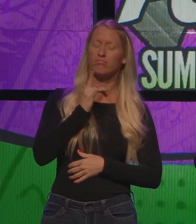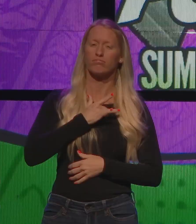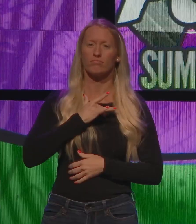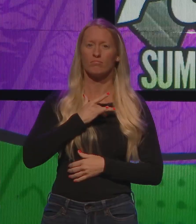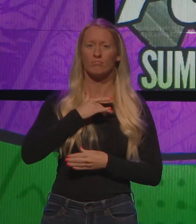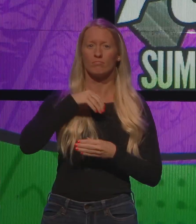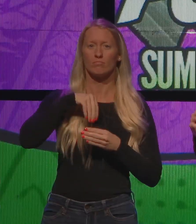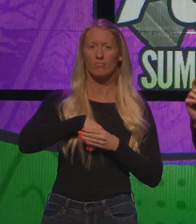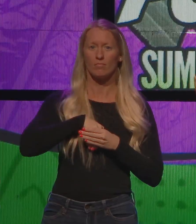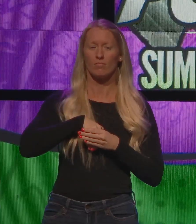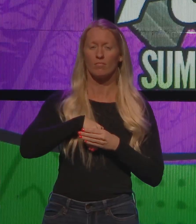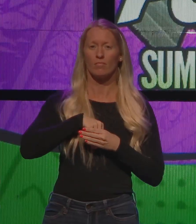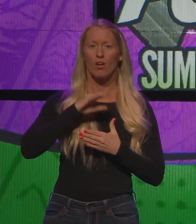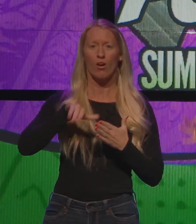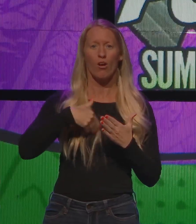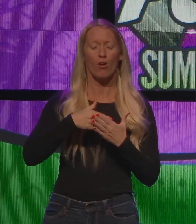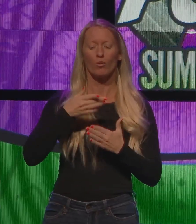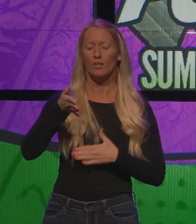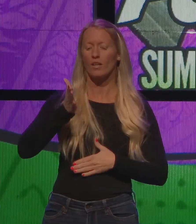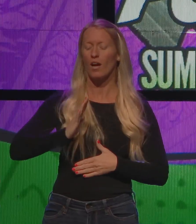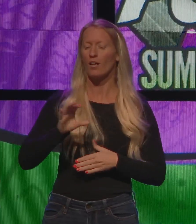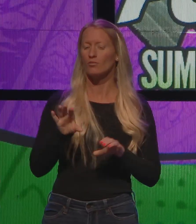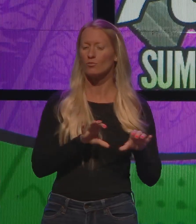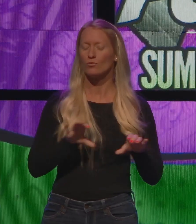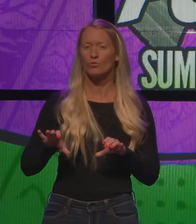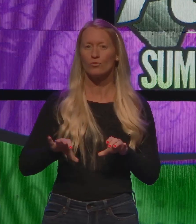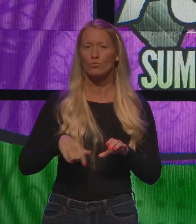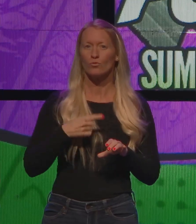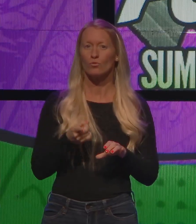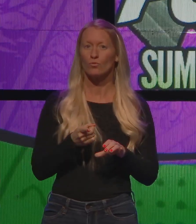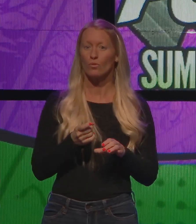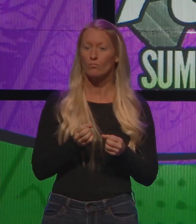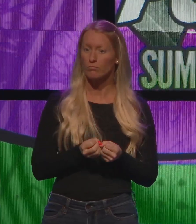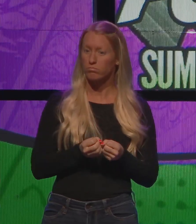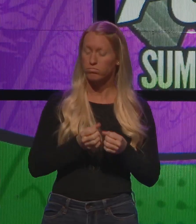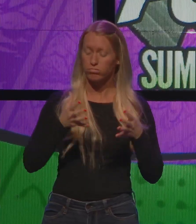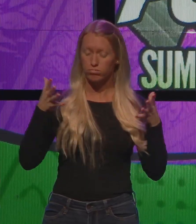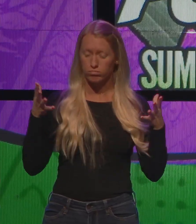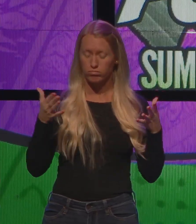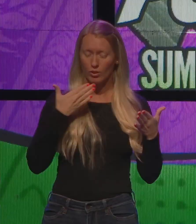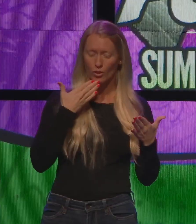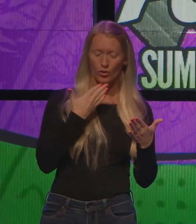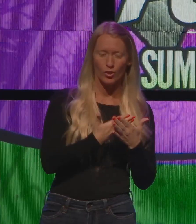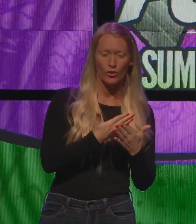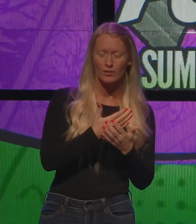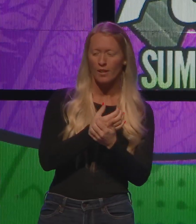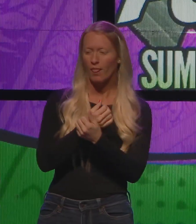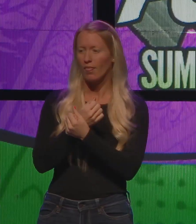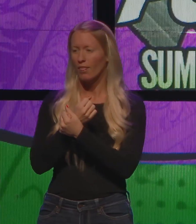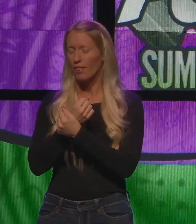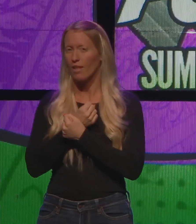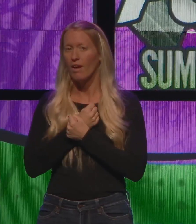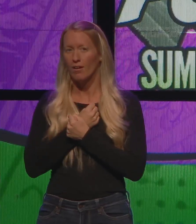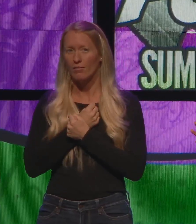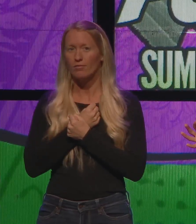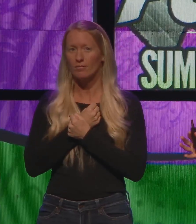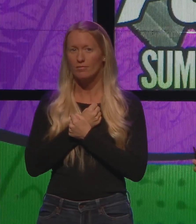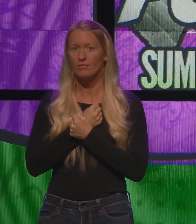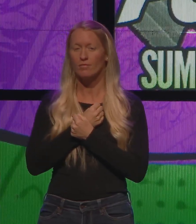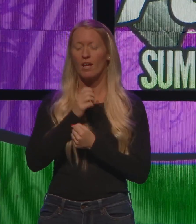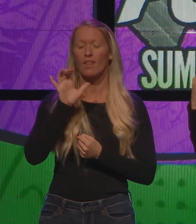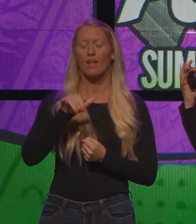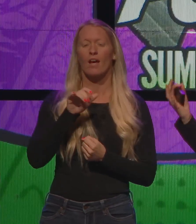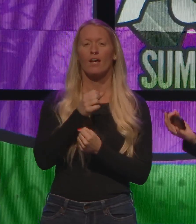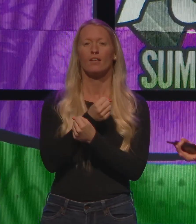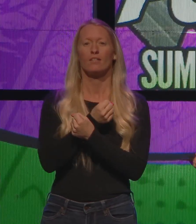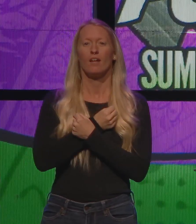and what he did, was just an immense amount of goodness and love. And that love that